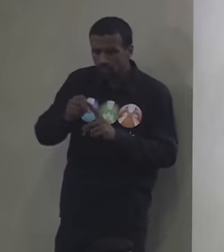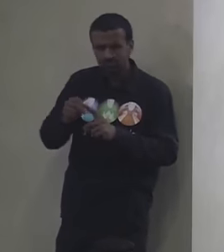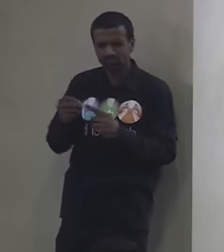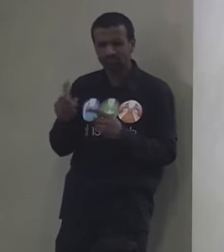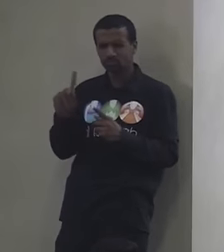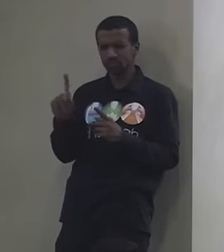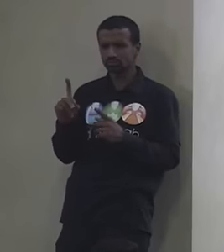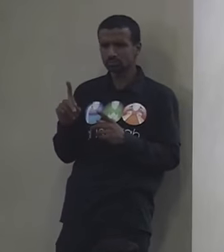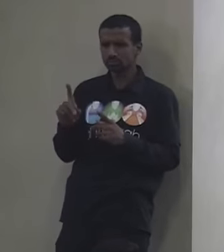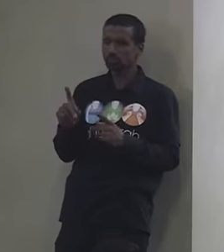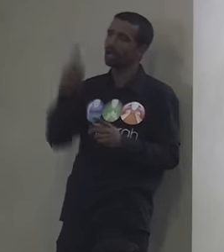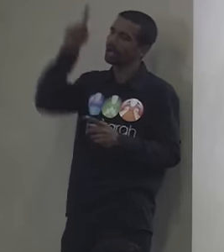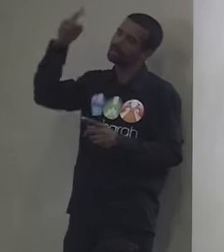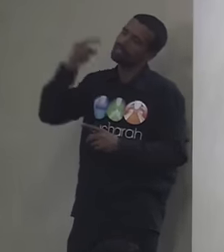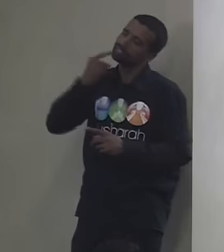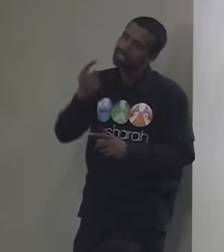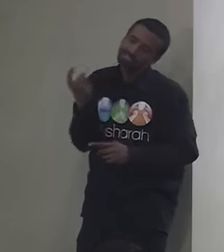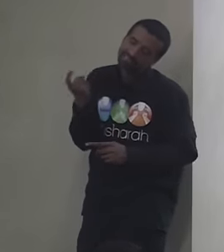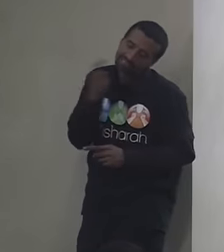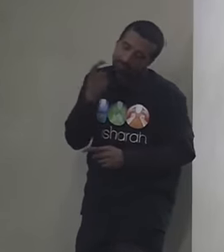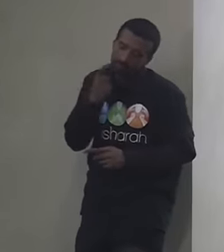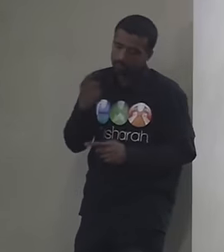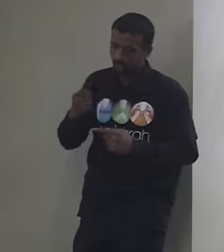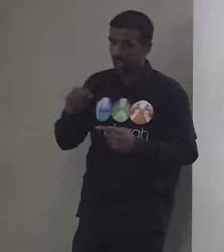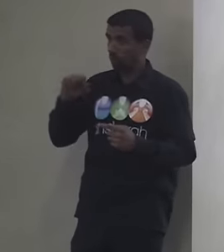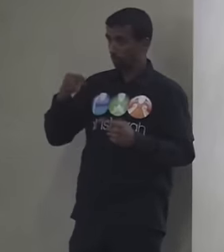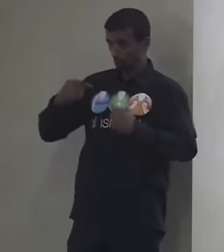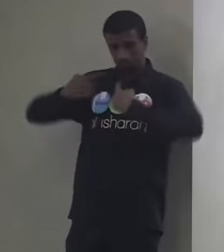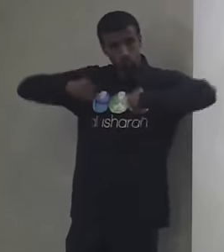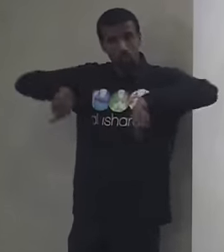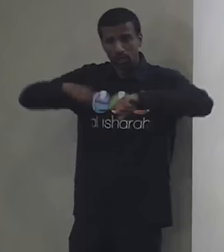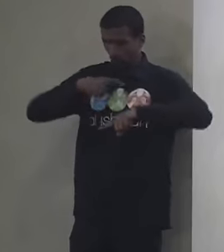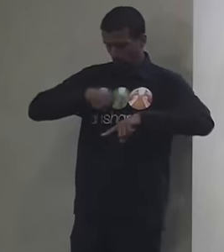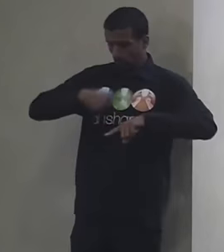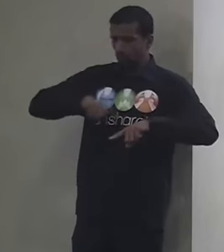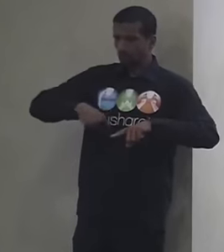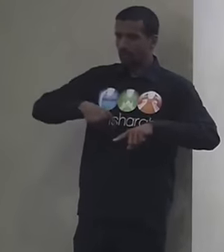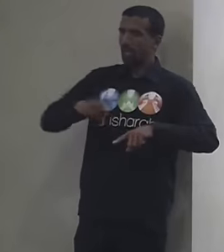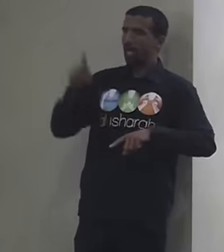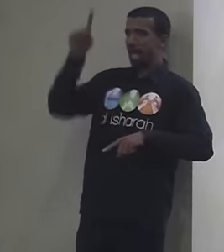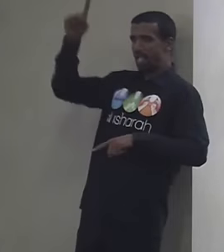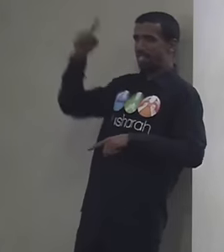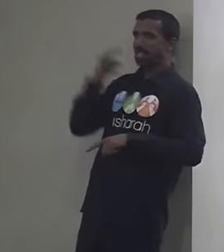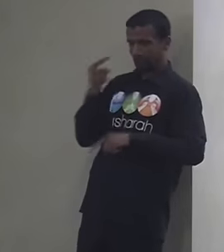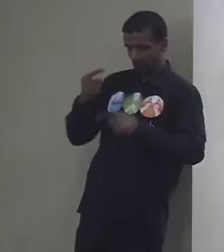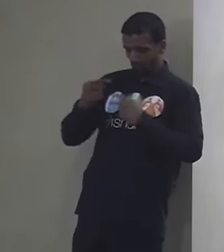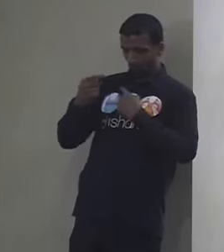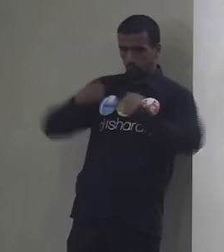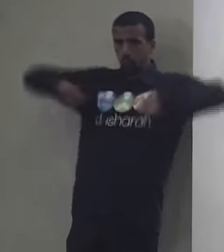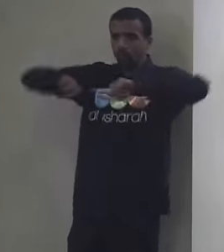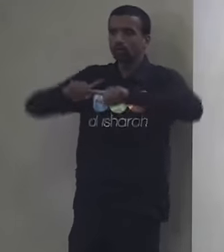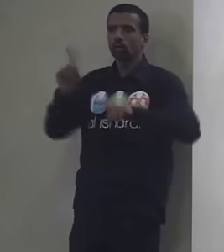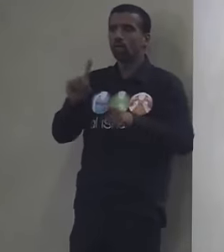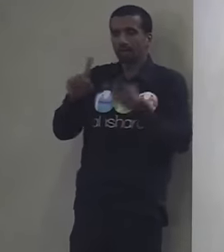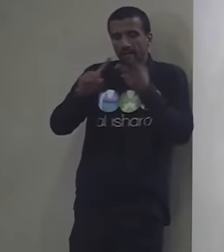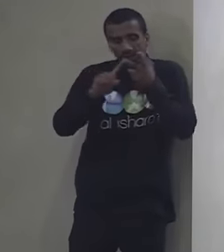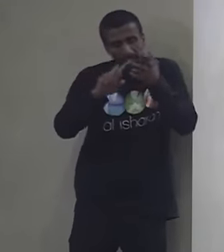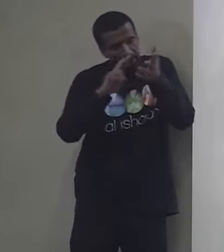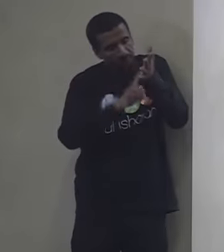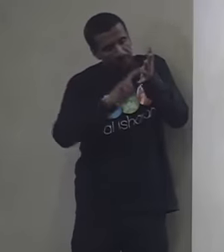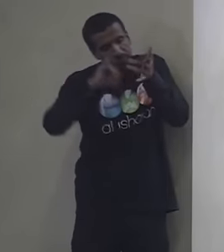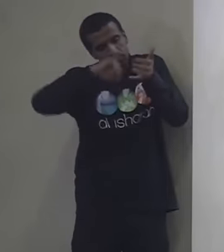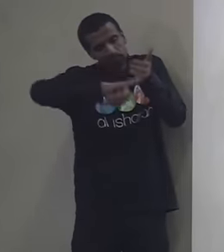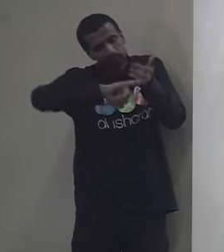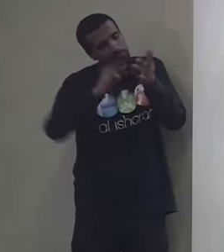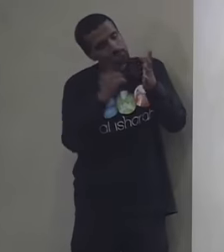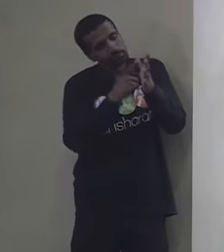get distracted. That's just what we are. Allah calls us insan. An insan, it's argued, comes from the root nisyan,